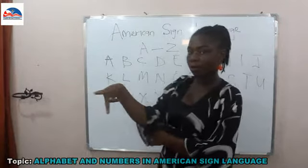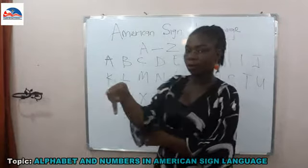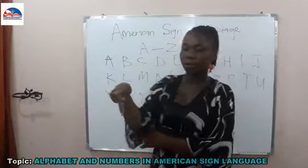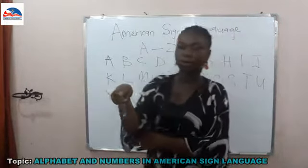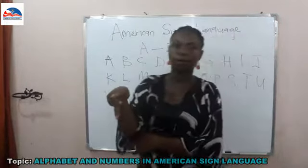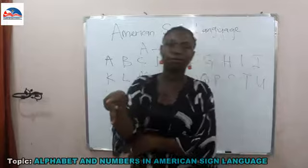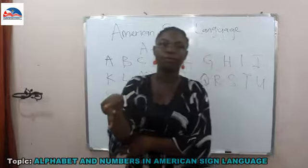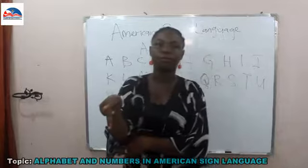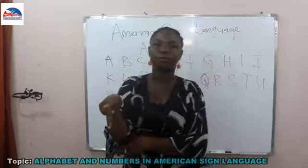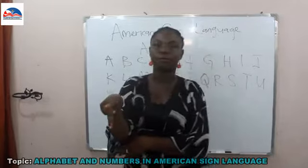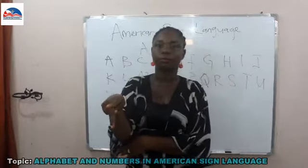P.